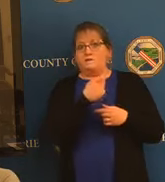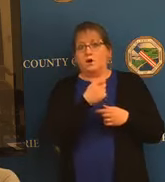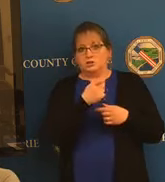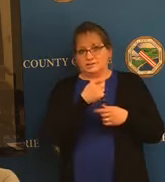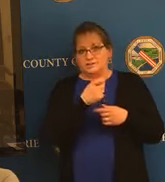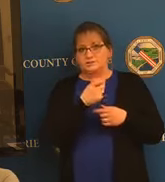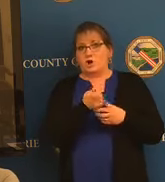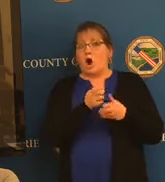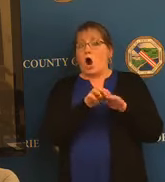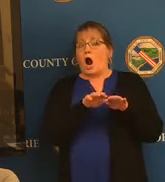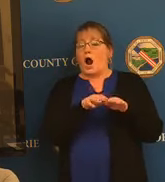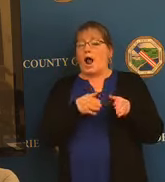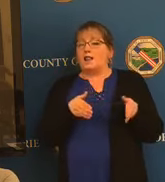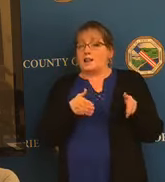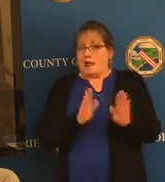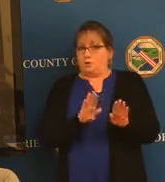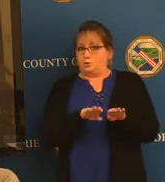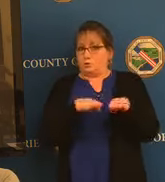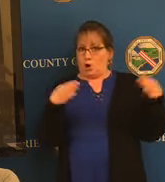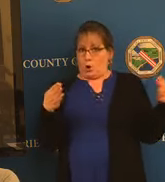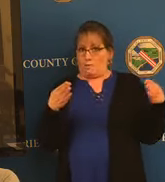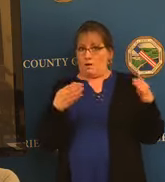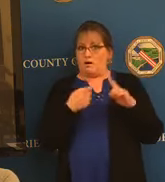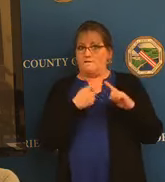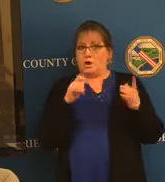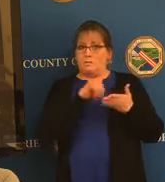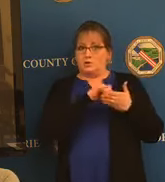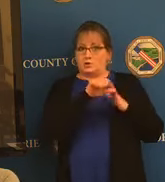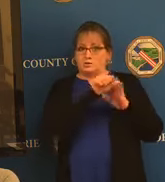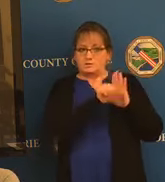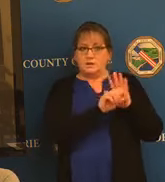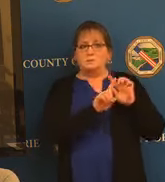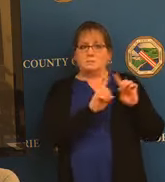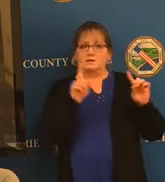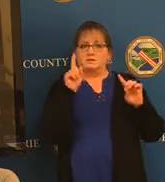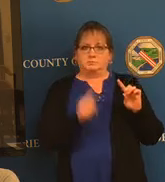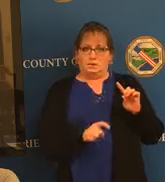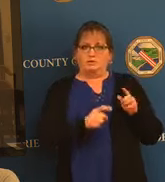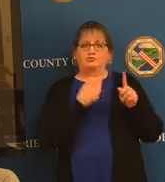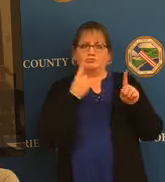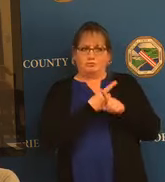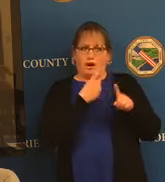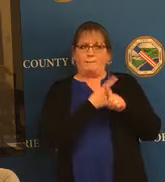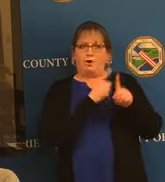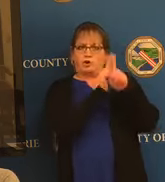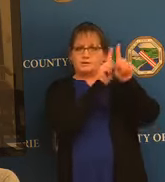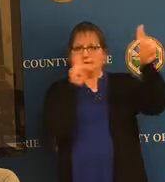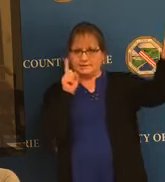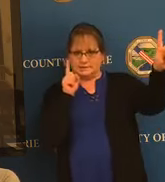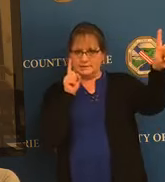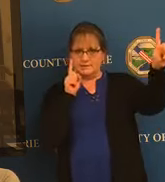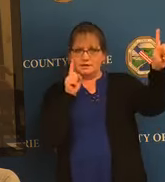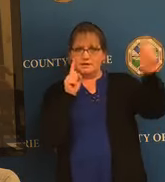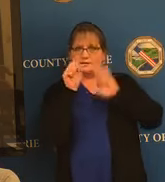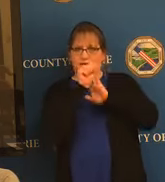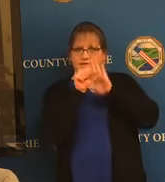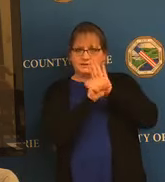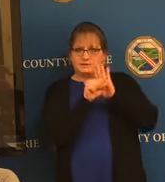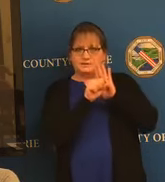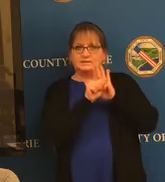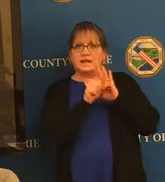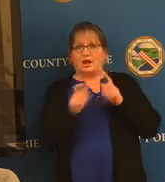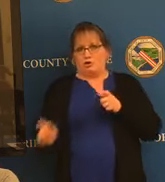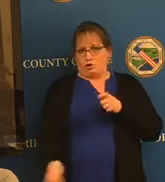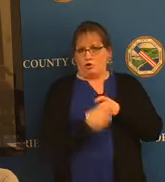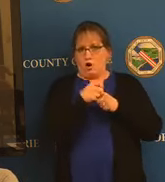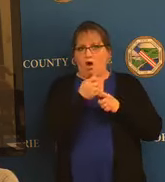be open by New York State as long as they follow proper social distancing guidelines. The state courses that are open elsewhere,